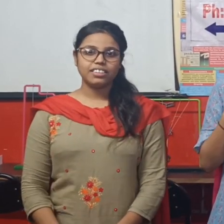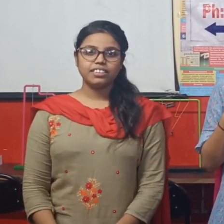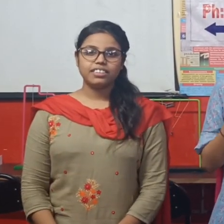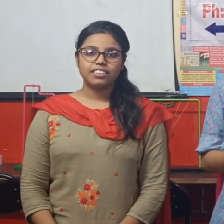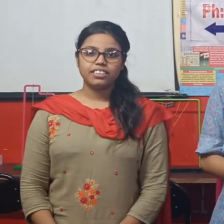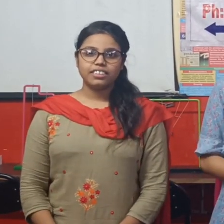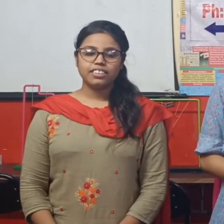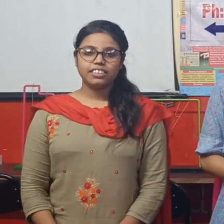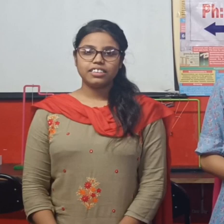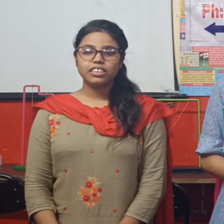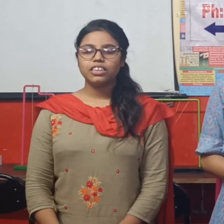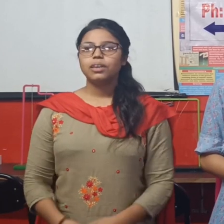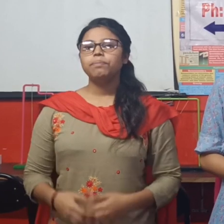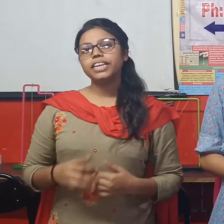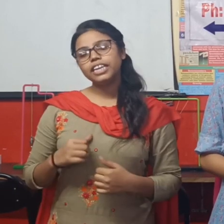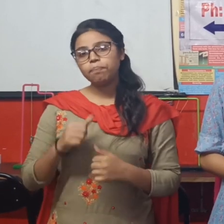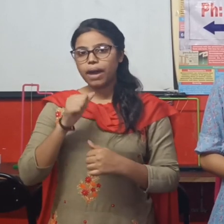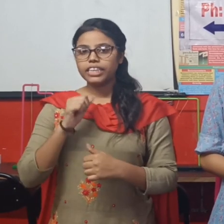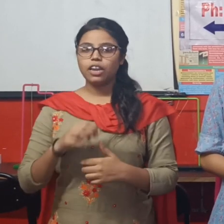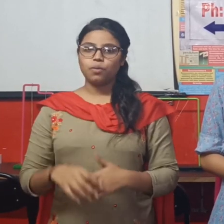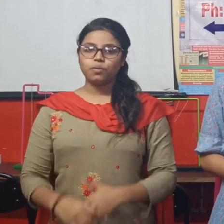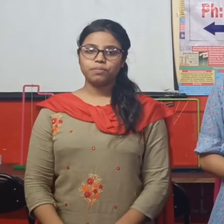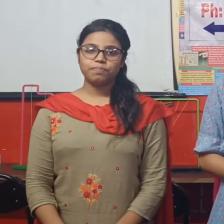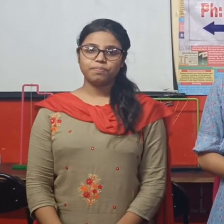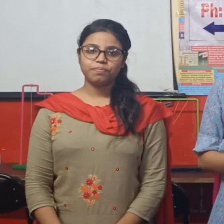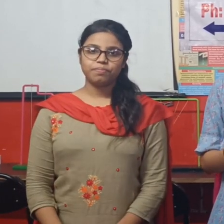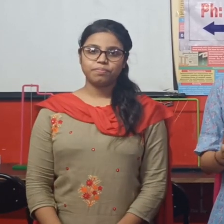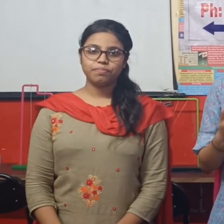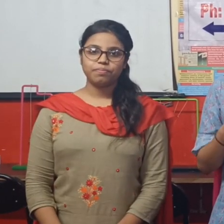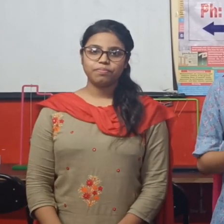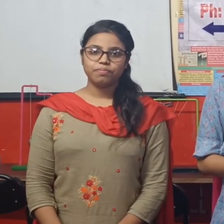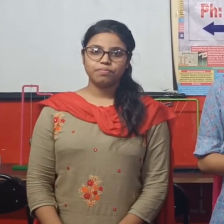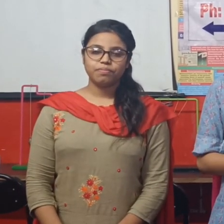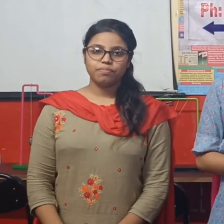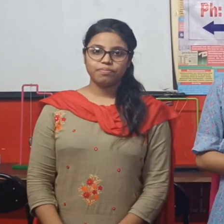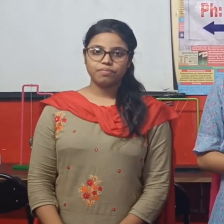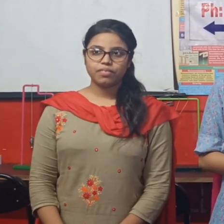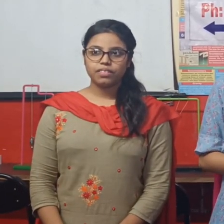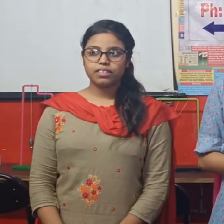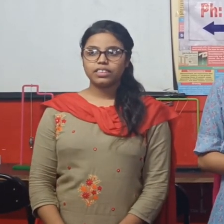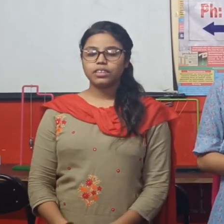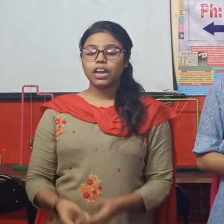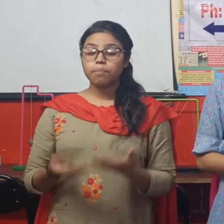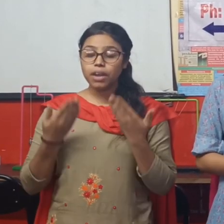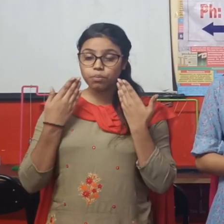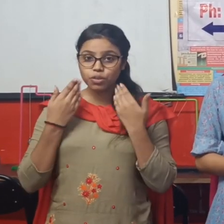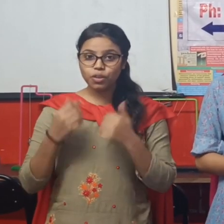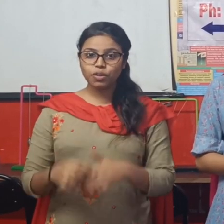I am feeling tired. Here is a glass of water.